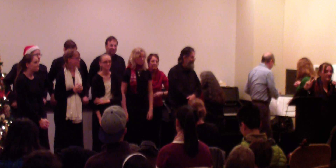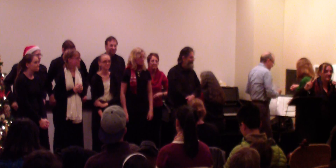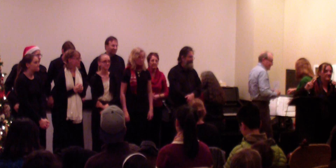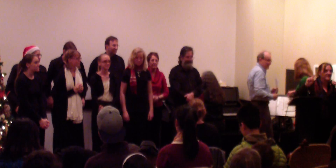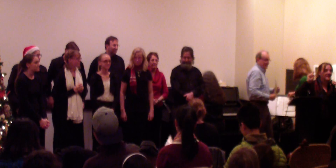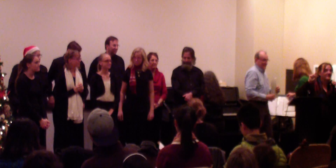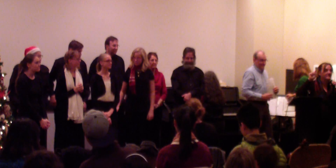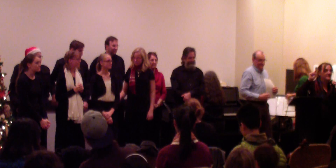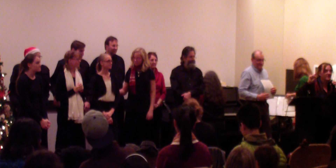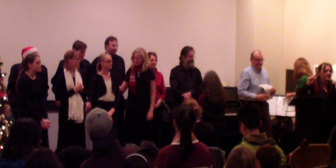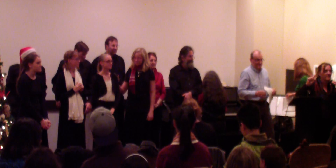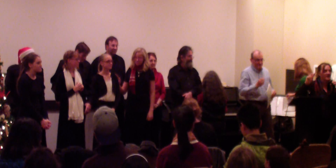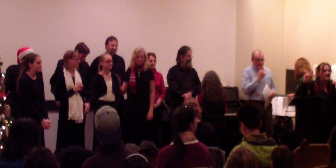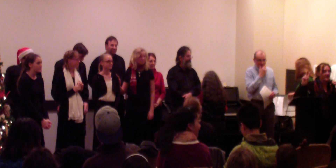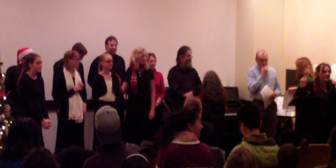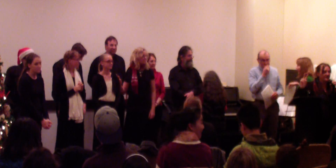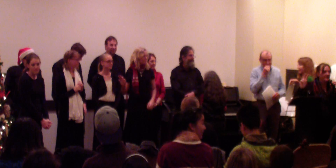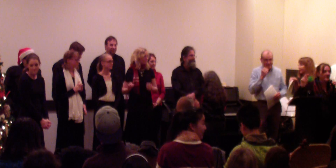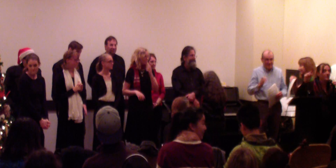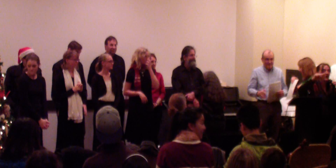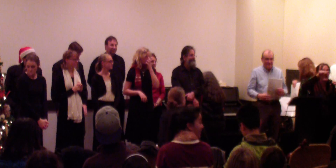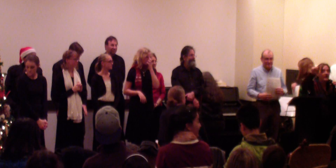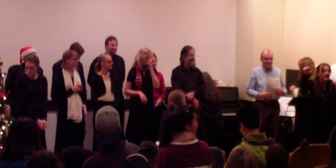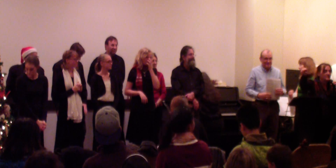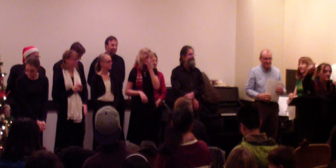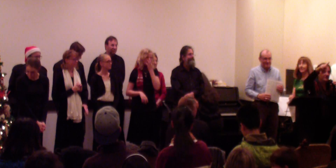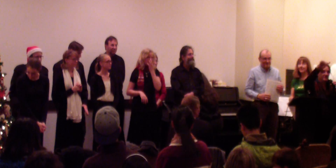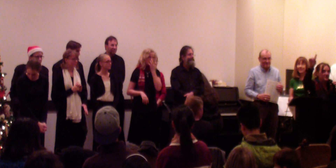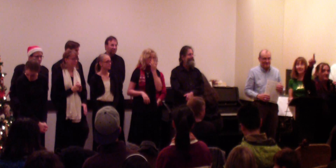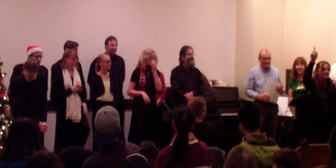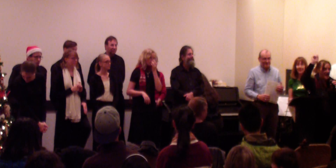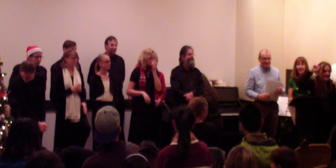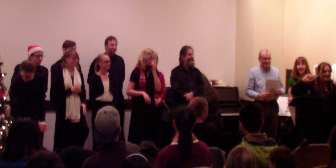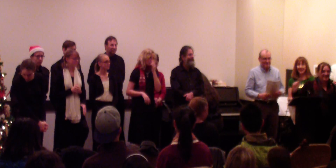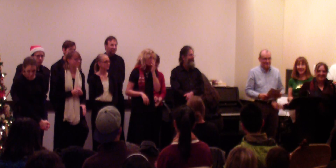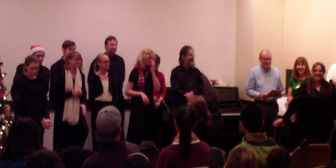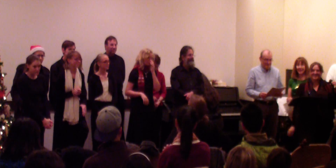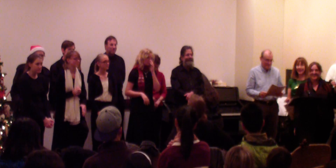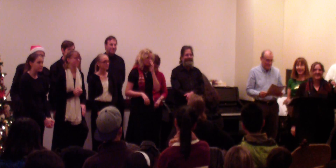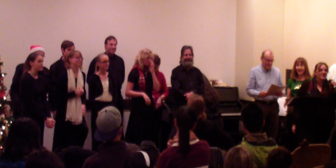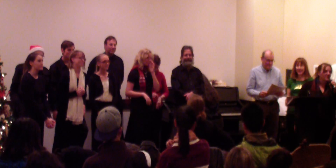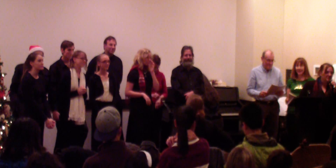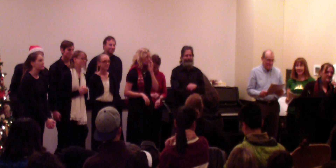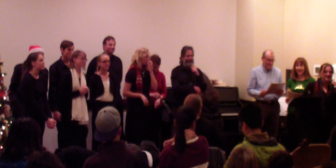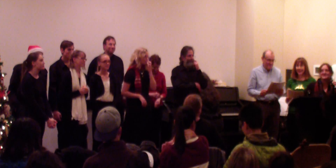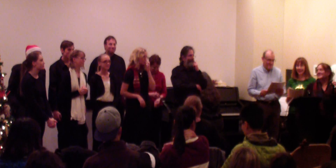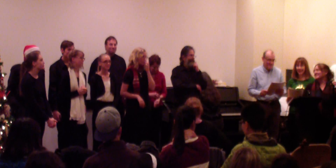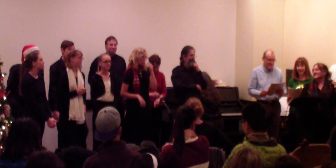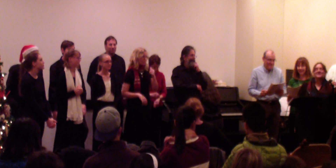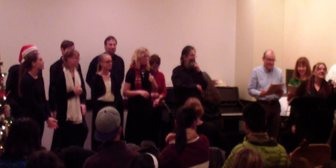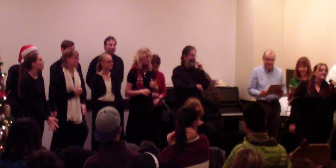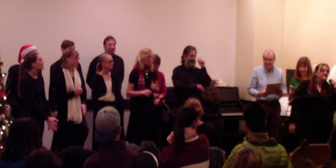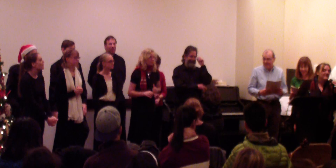Things next year, about the second Sunday, we're all going to perform, so come on back. You all know it now.